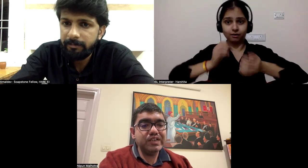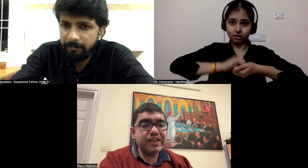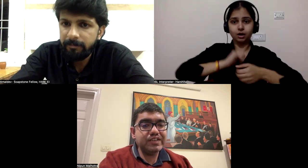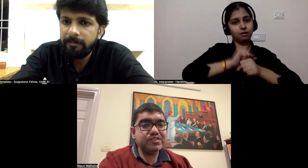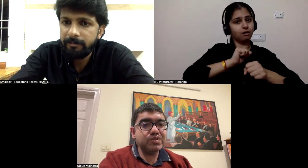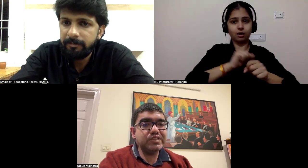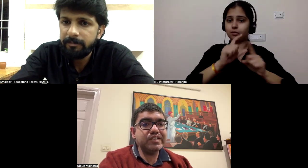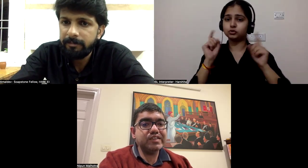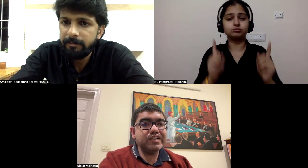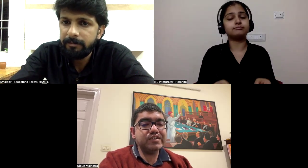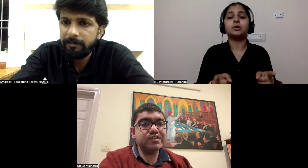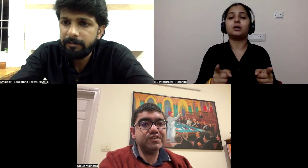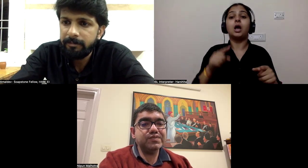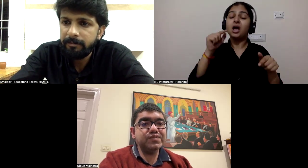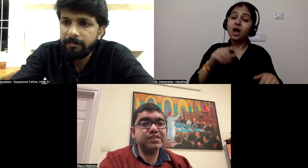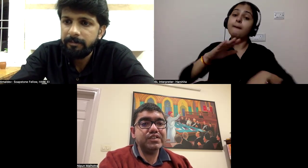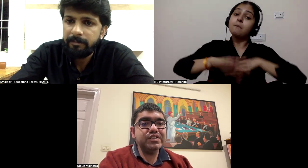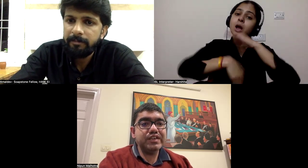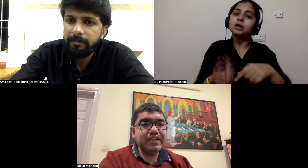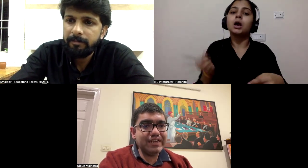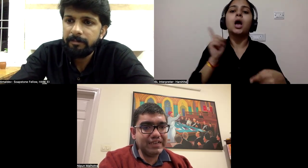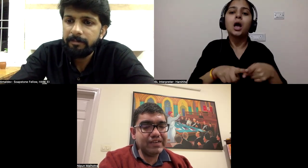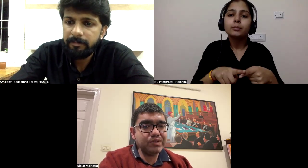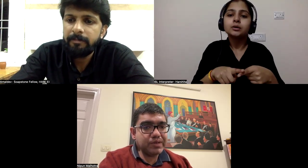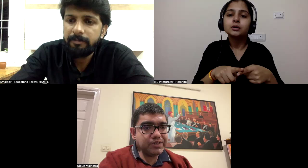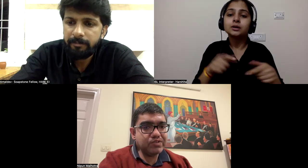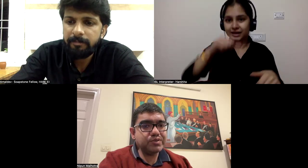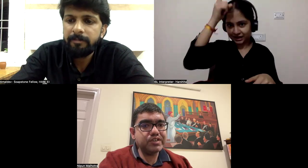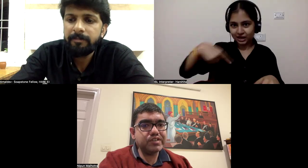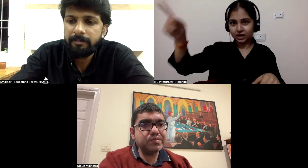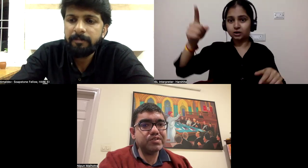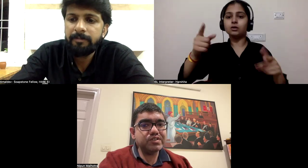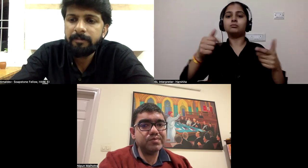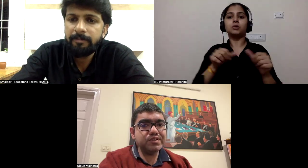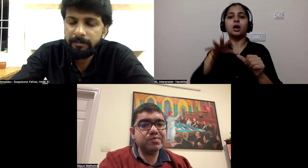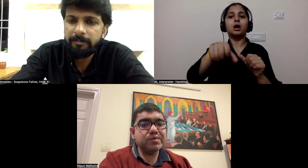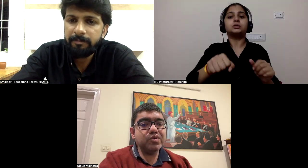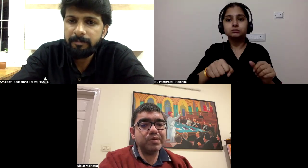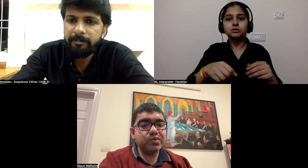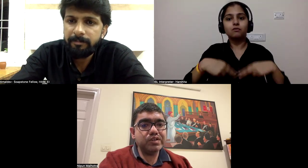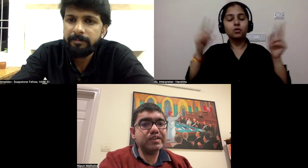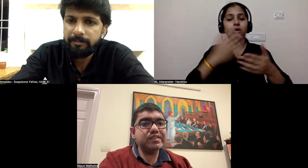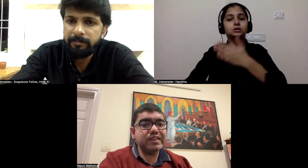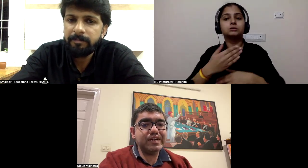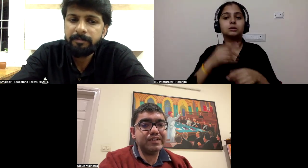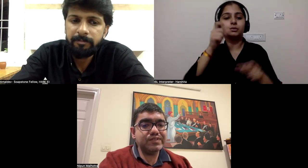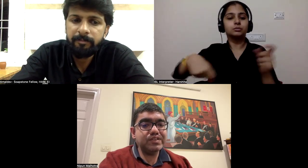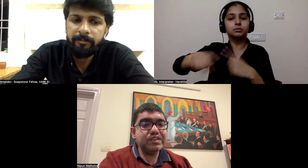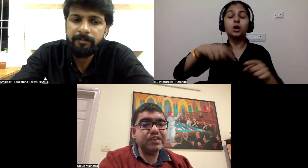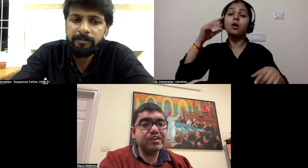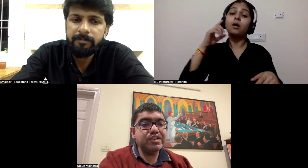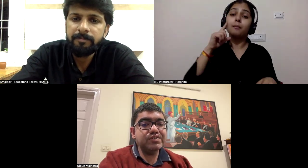together. And it's only then that India will become an equal opportunity country for persons with disabilities. But more importantly than